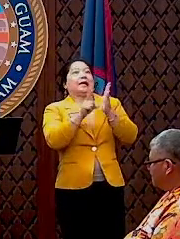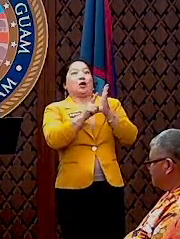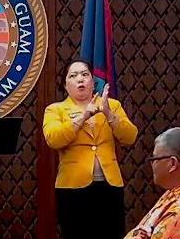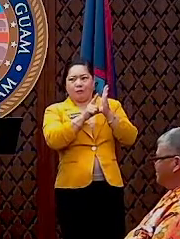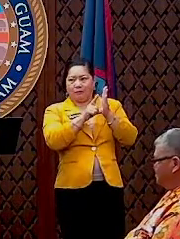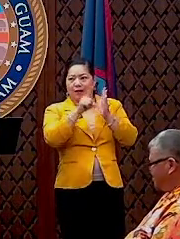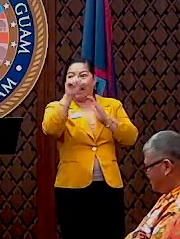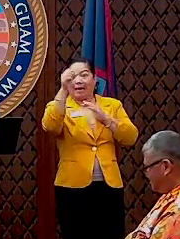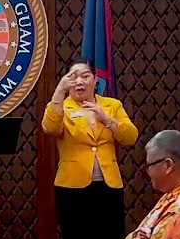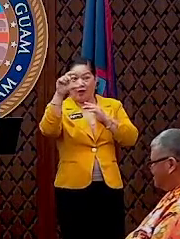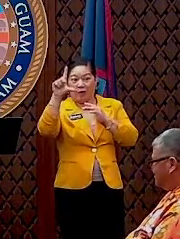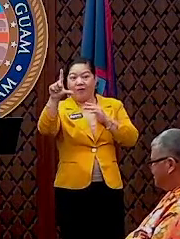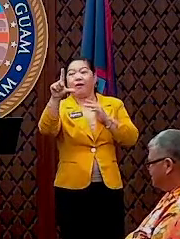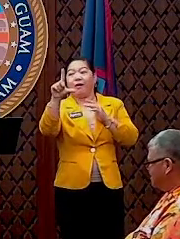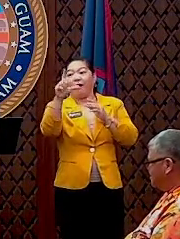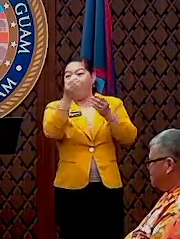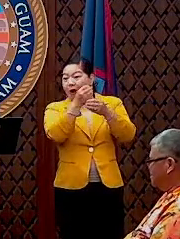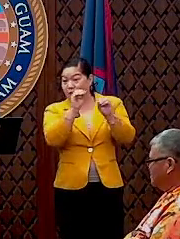office,